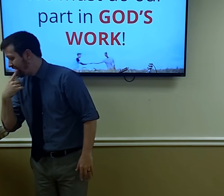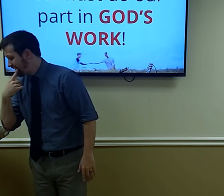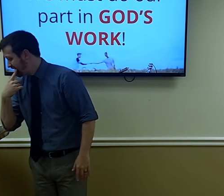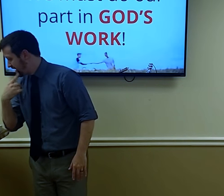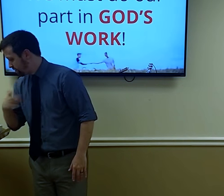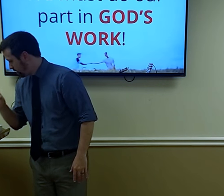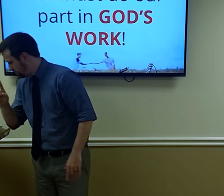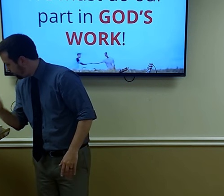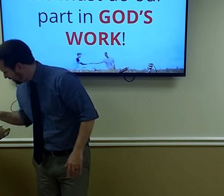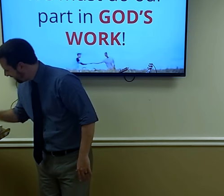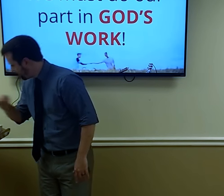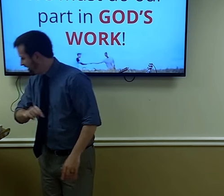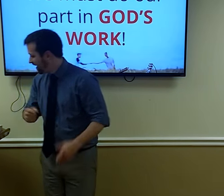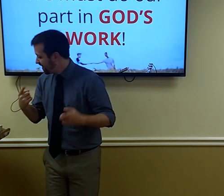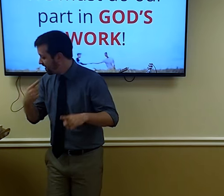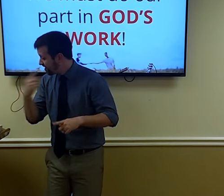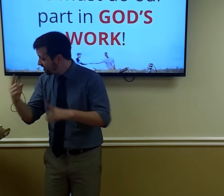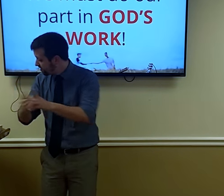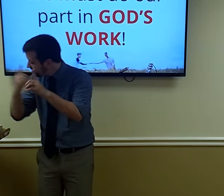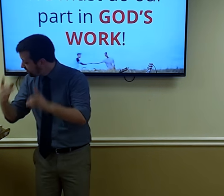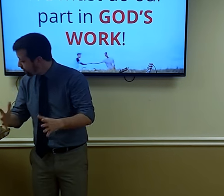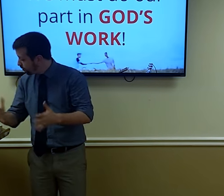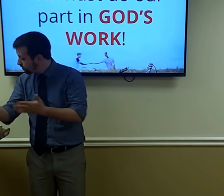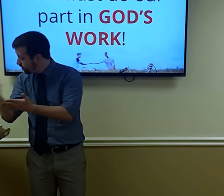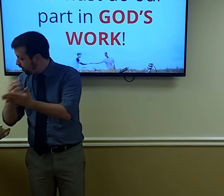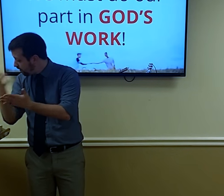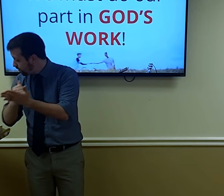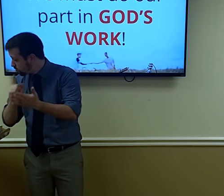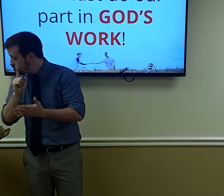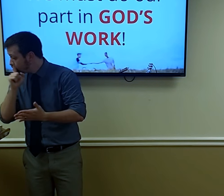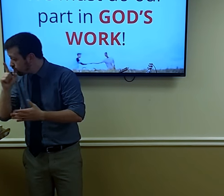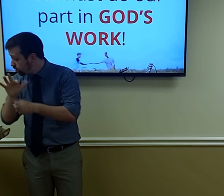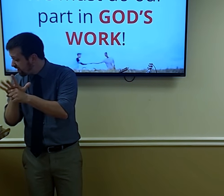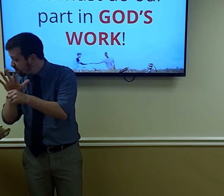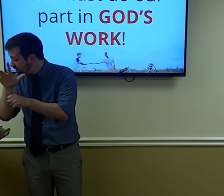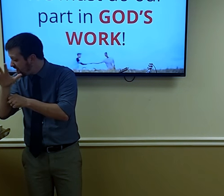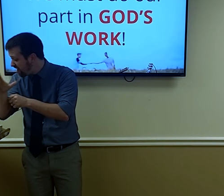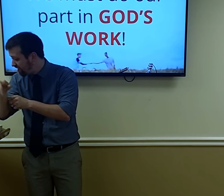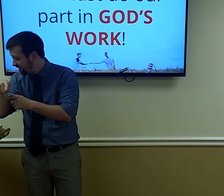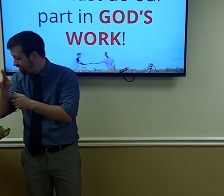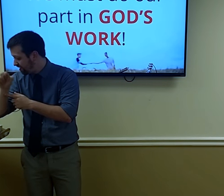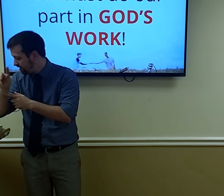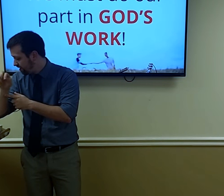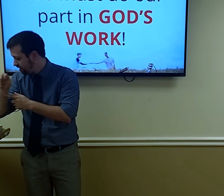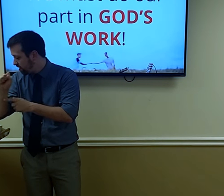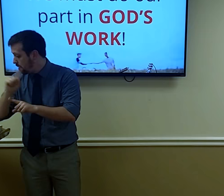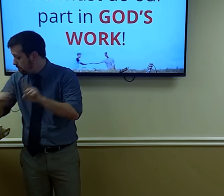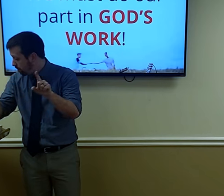he says, what do you got? There it is. And then he said unto his disciples, the harvest truly is plenteous, but